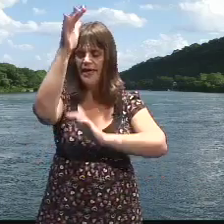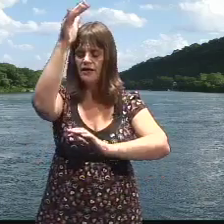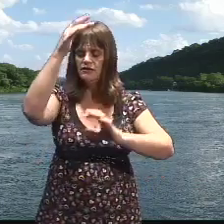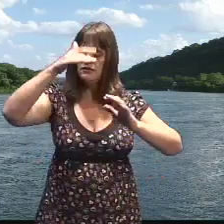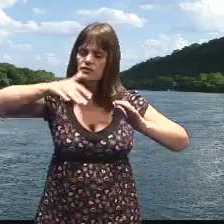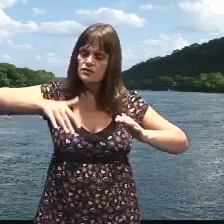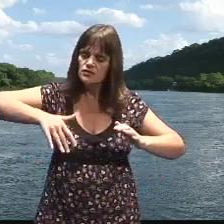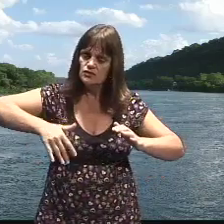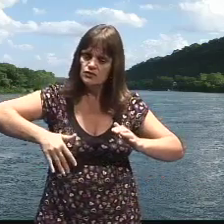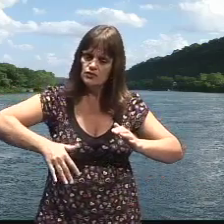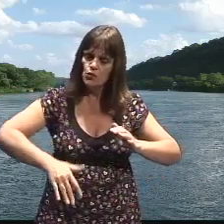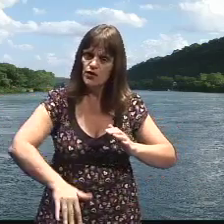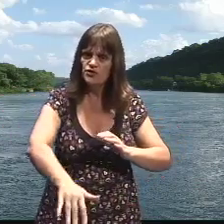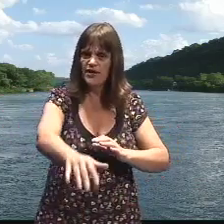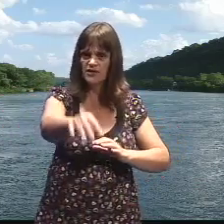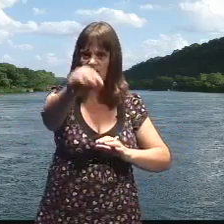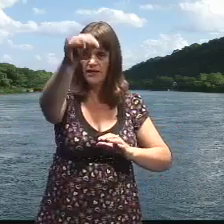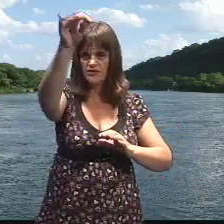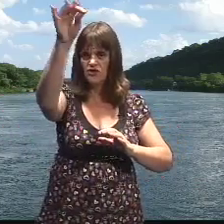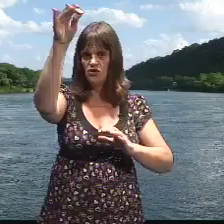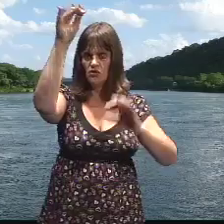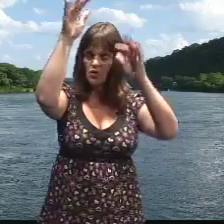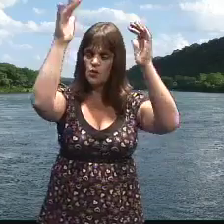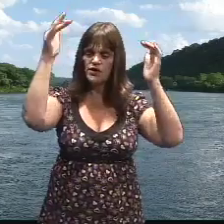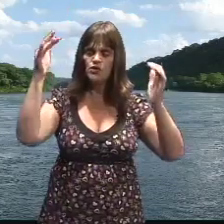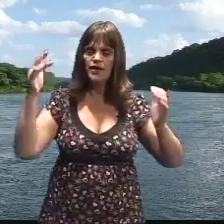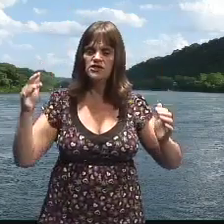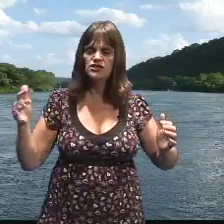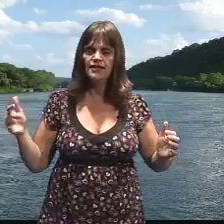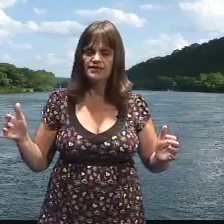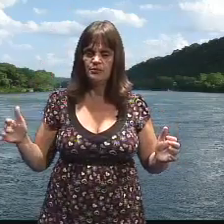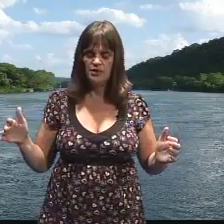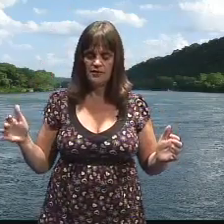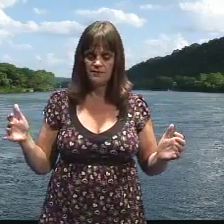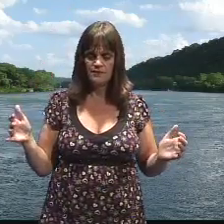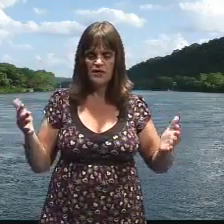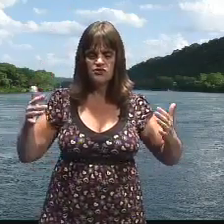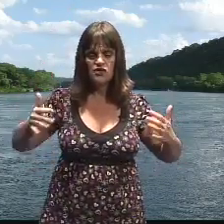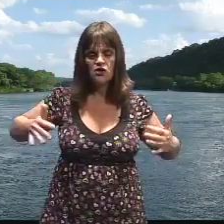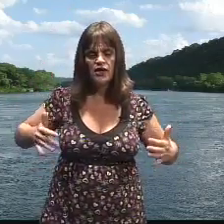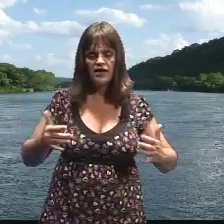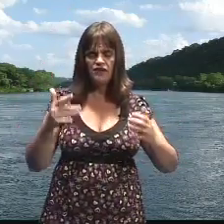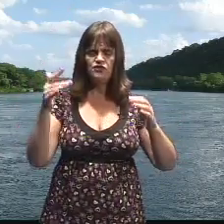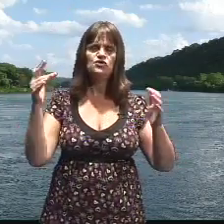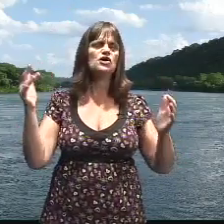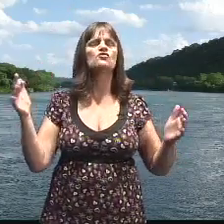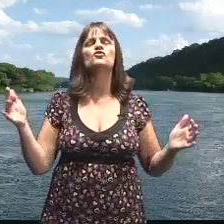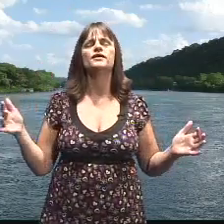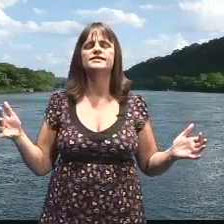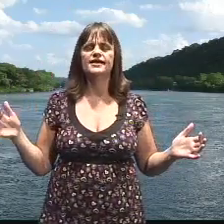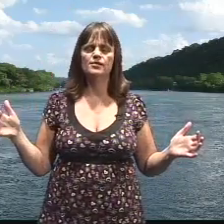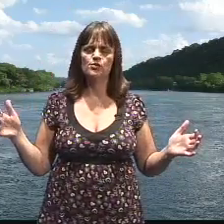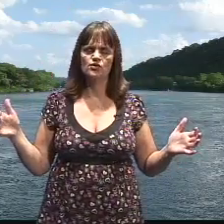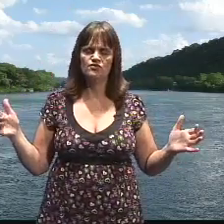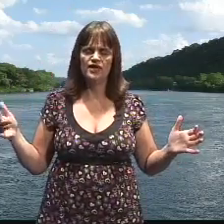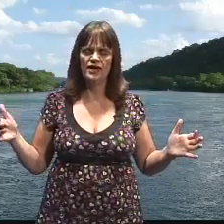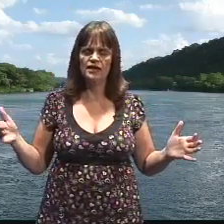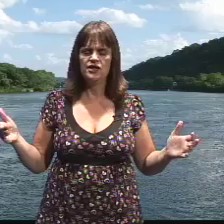and where you'd actually like to go, where you would actually like to be. So if you know, for example, that